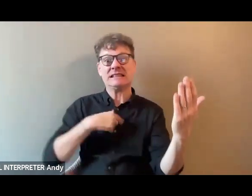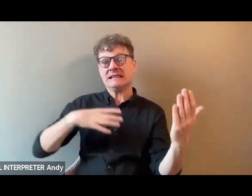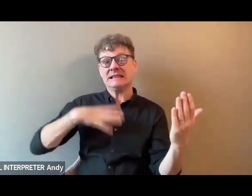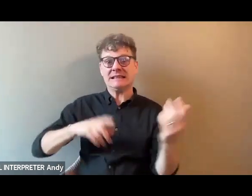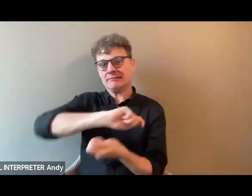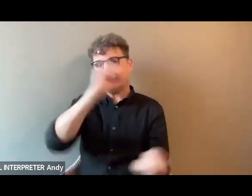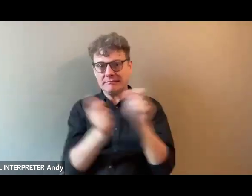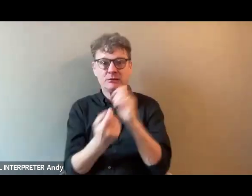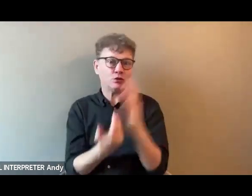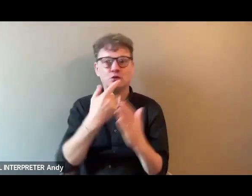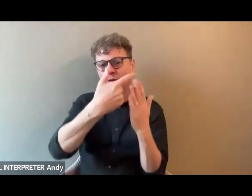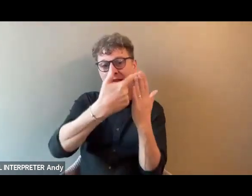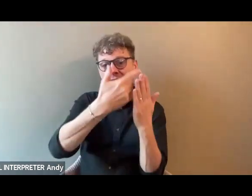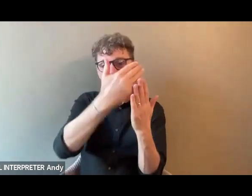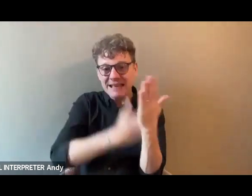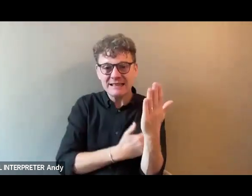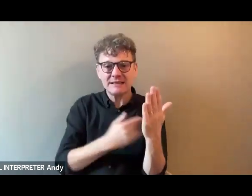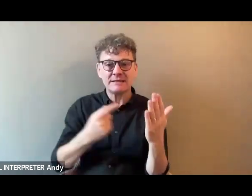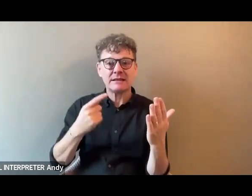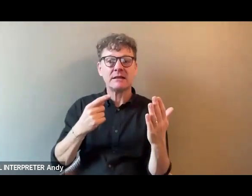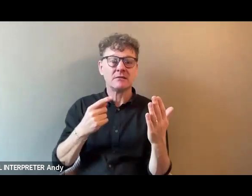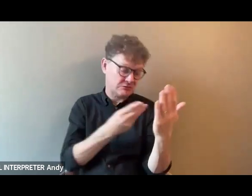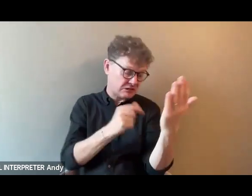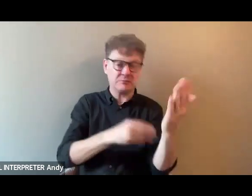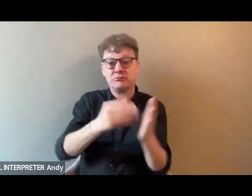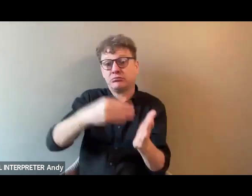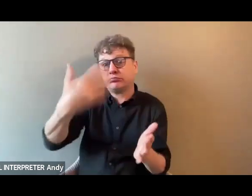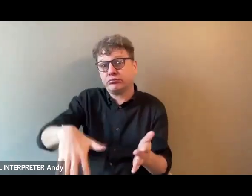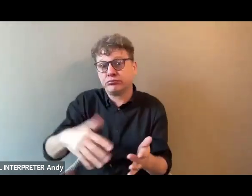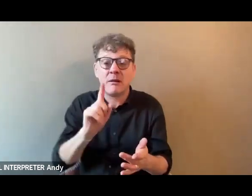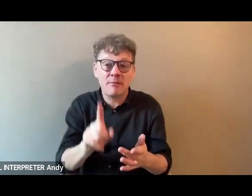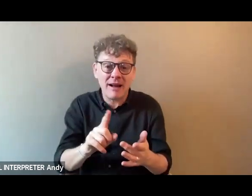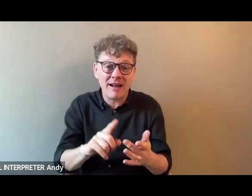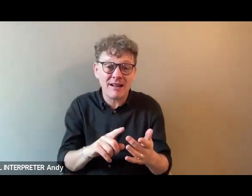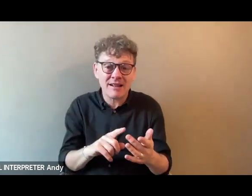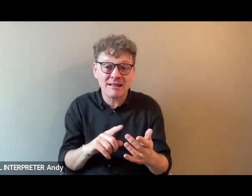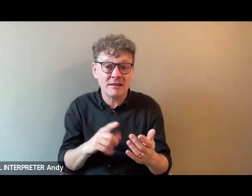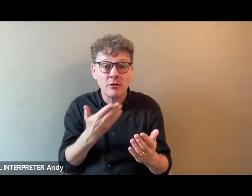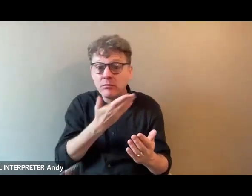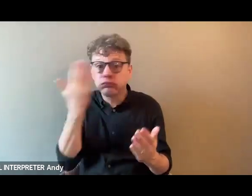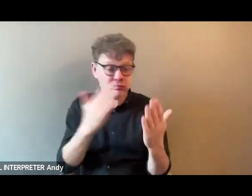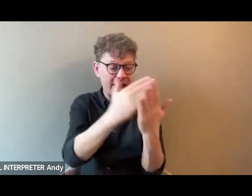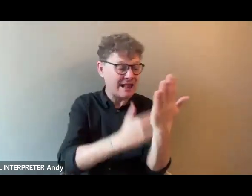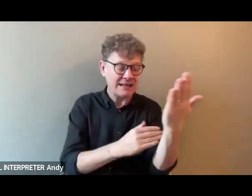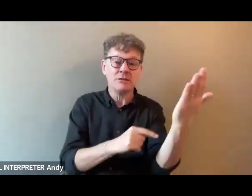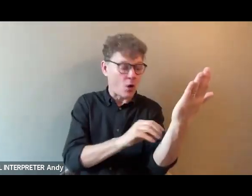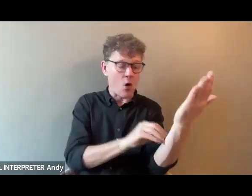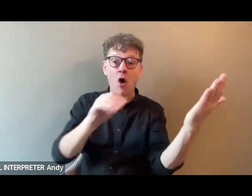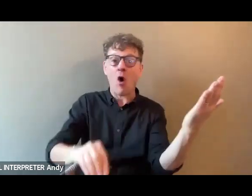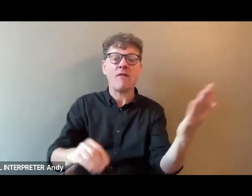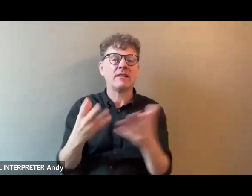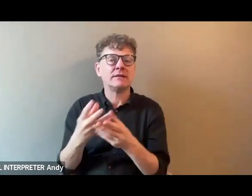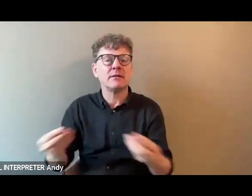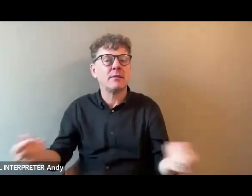that is many, many, many pounds. But if it's not on that list, it disappears and people forget that